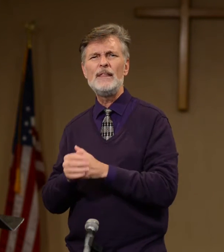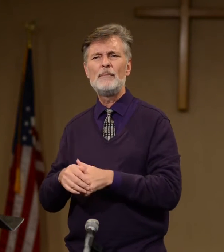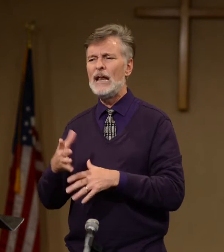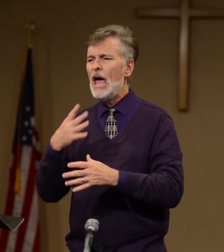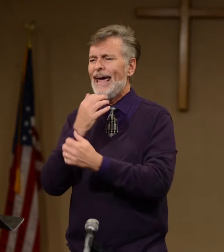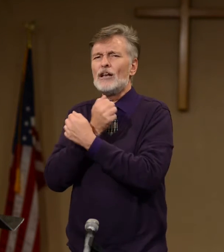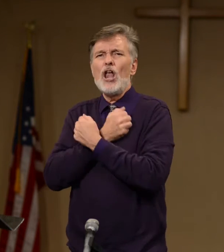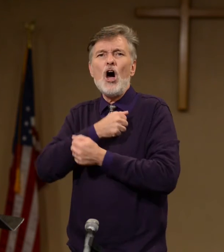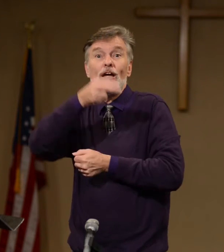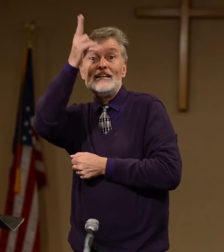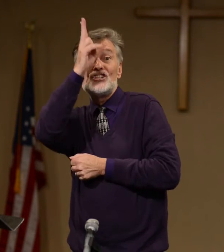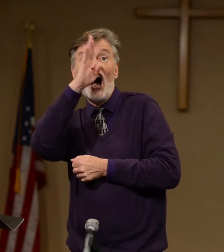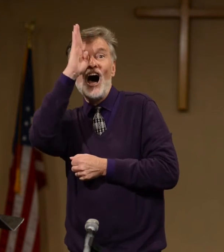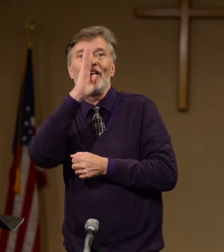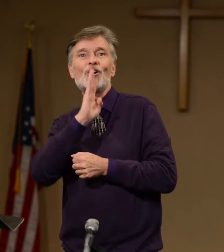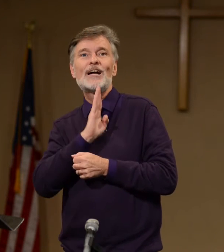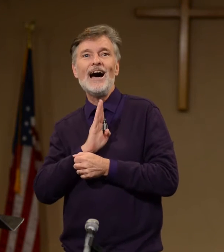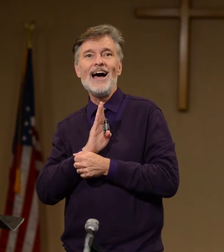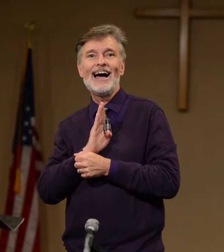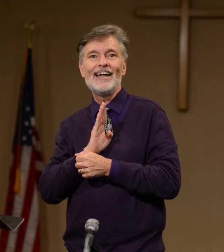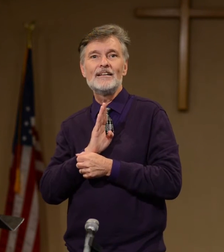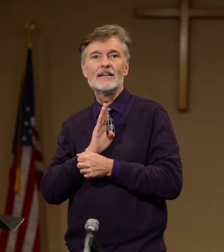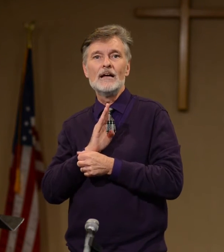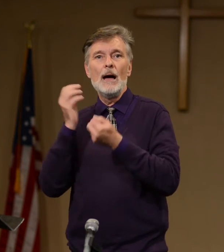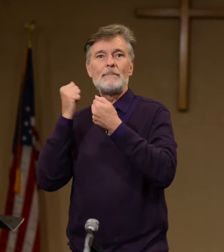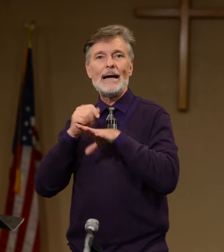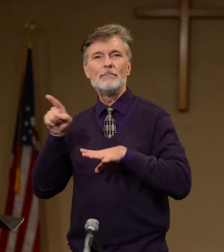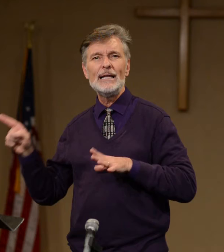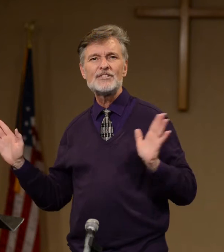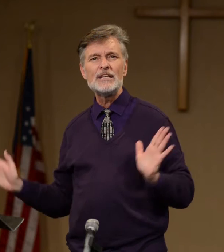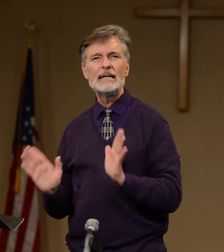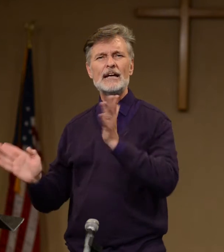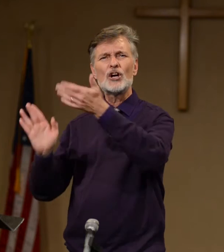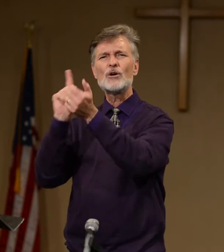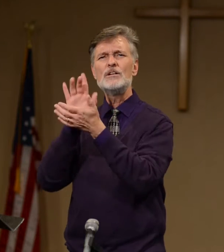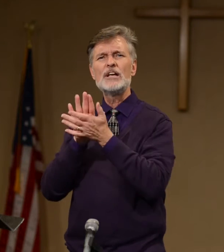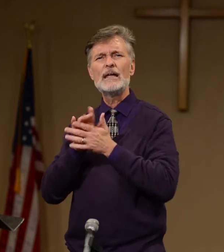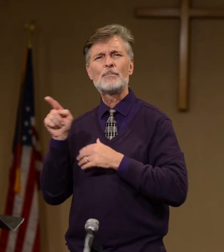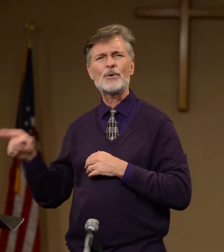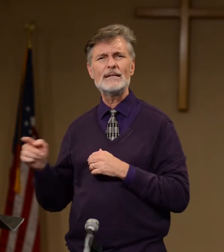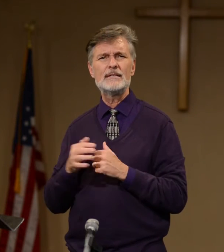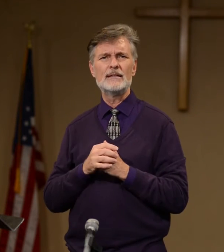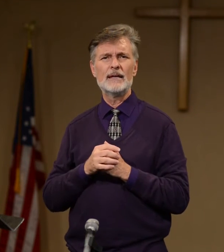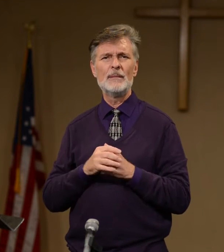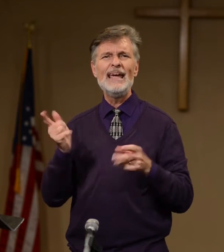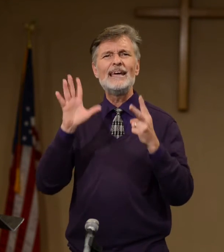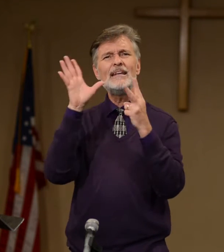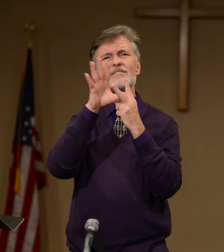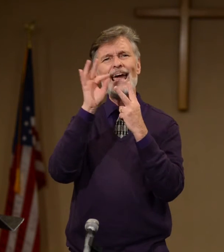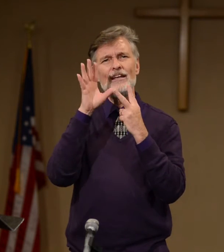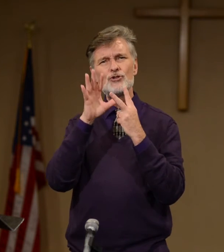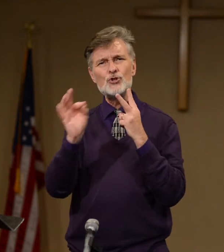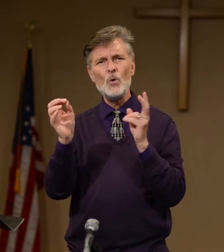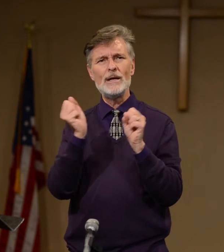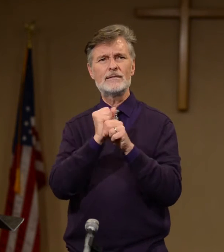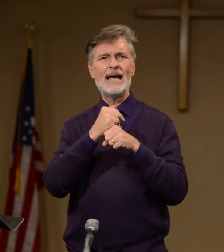them and longing to honor God by blessing and encouraging and praising them. It is a choice